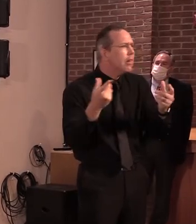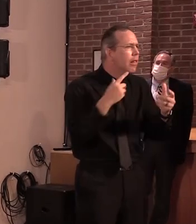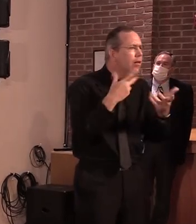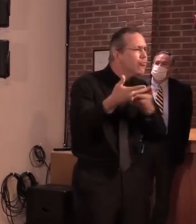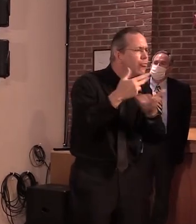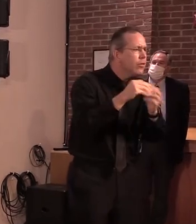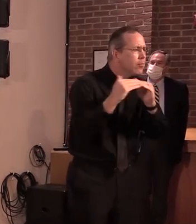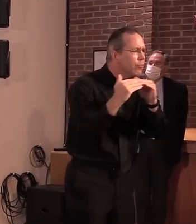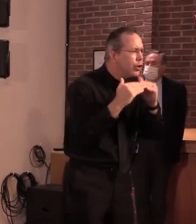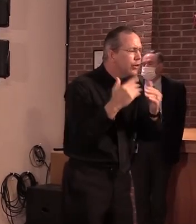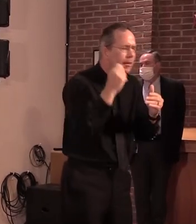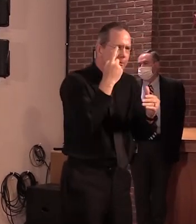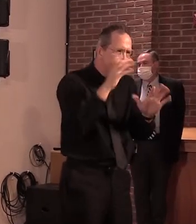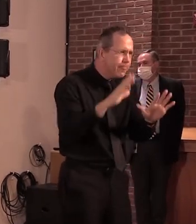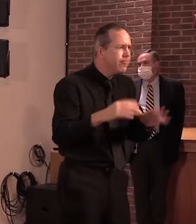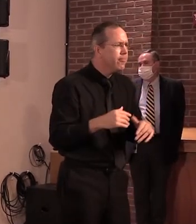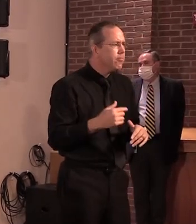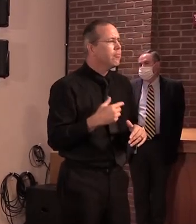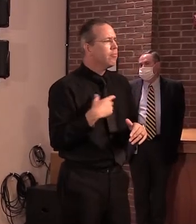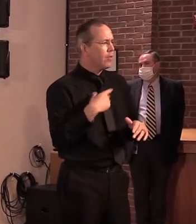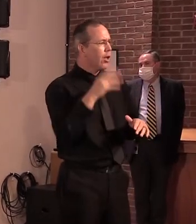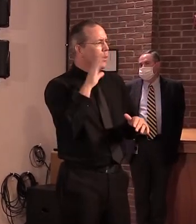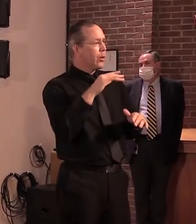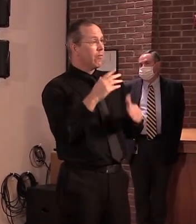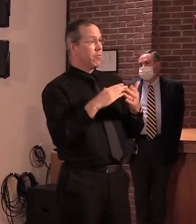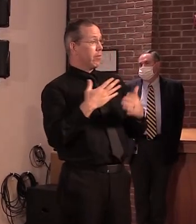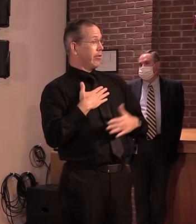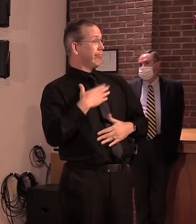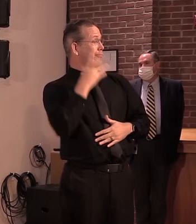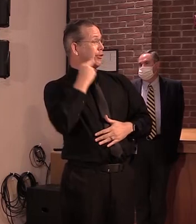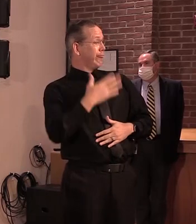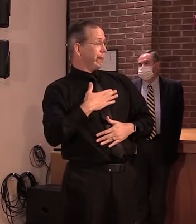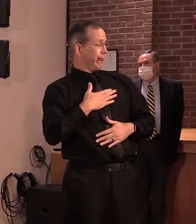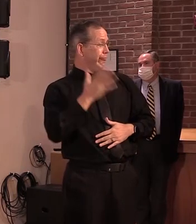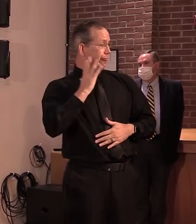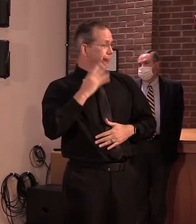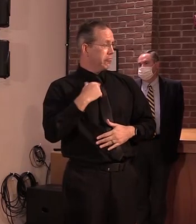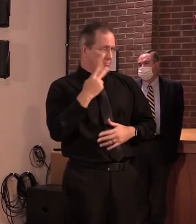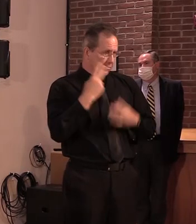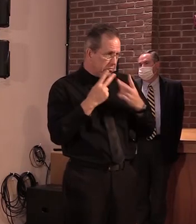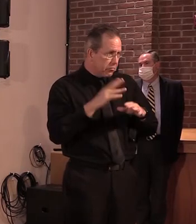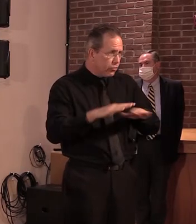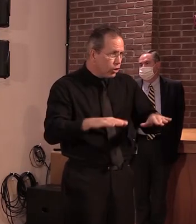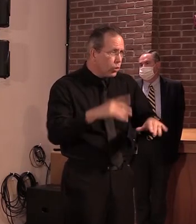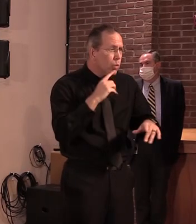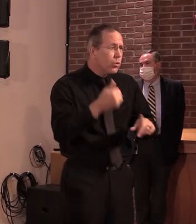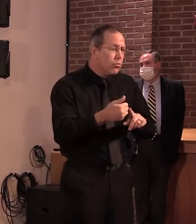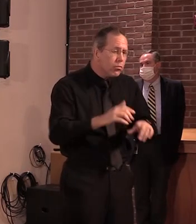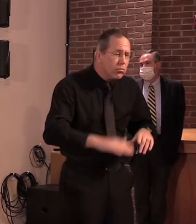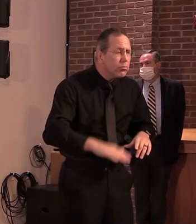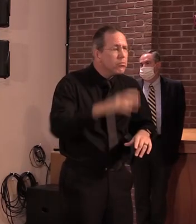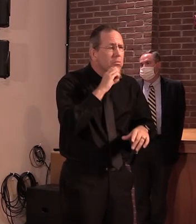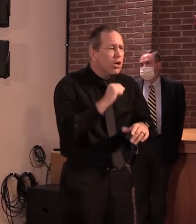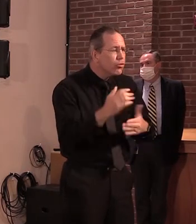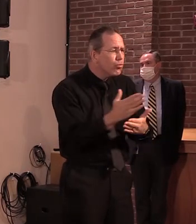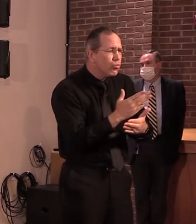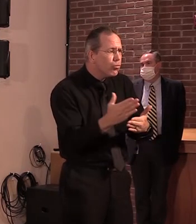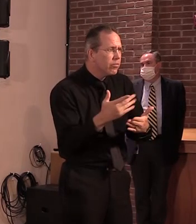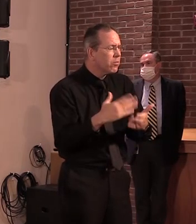adolescents, especially those who are most vulnerable, are really untethered right now. They're not doing